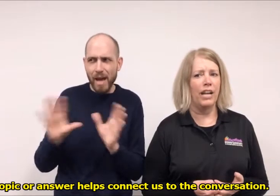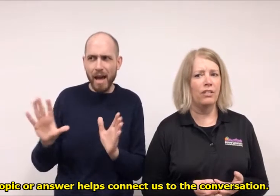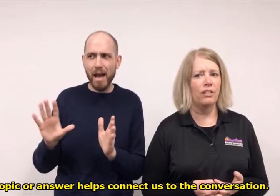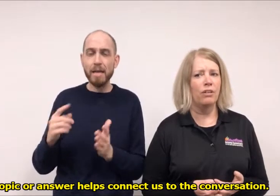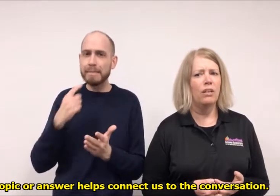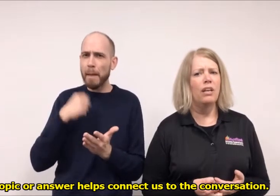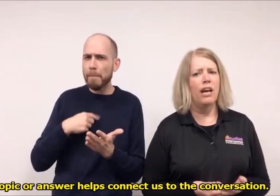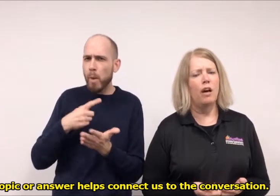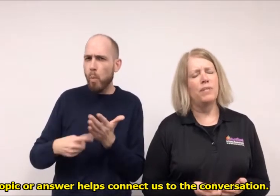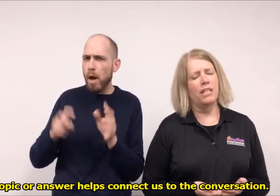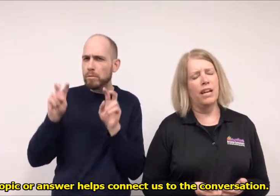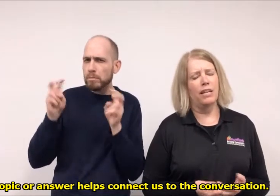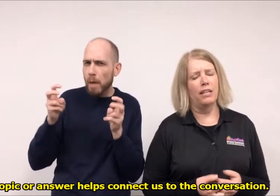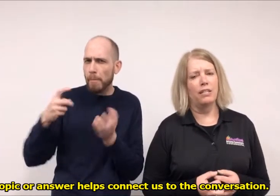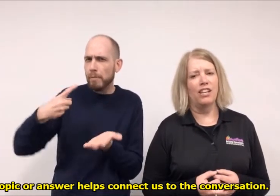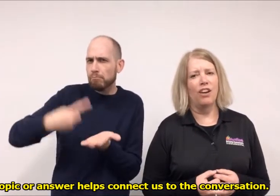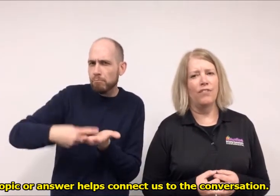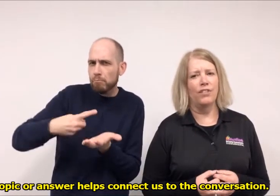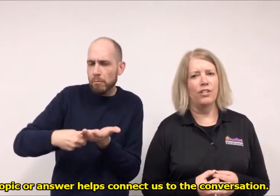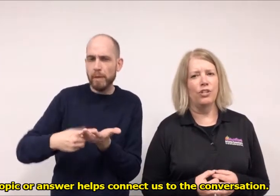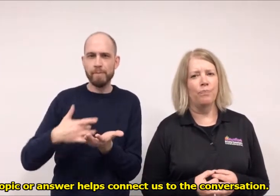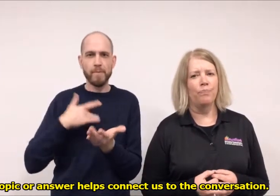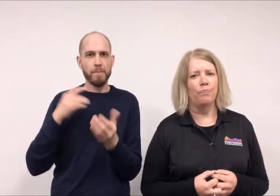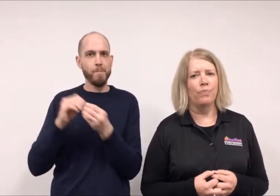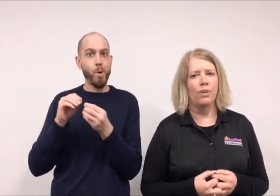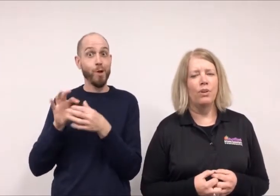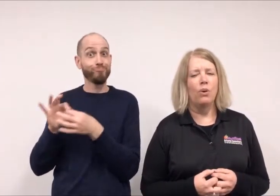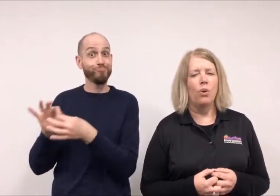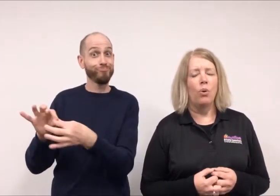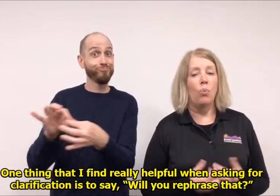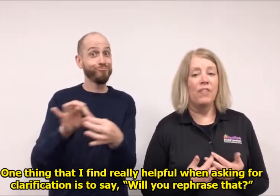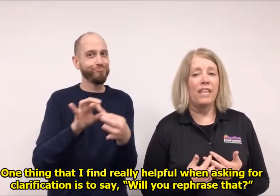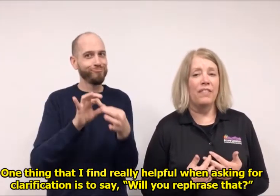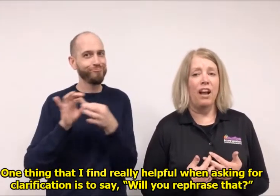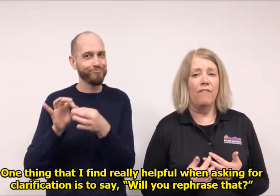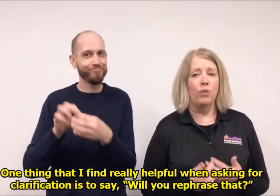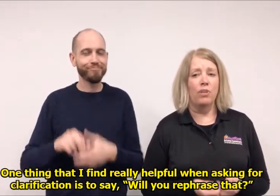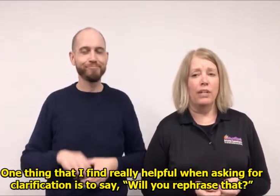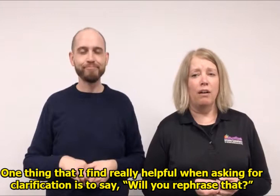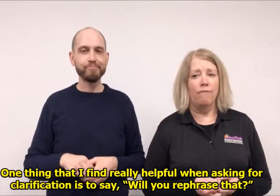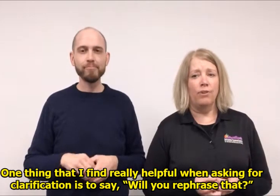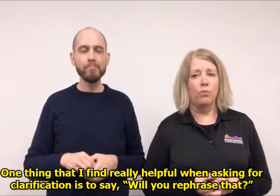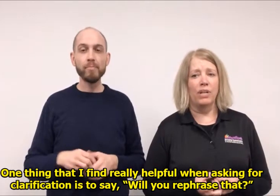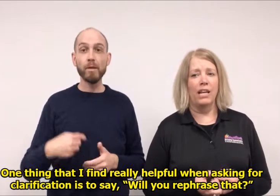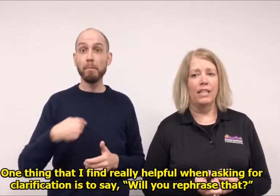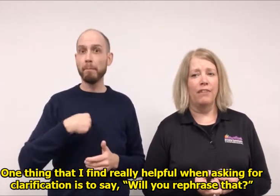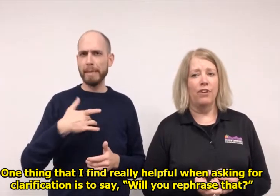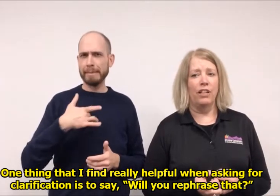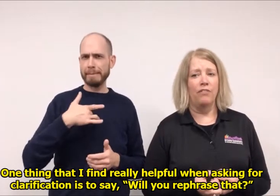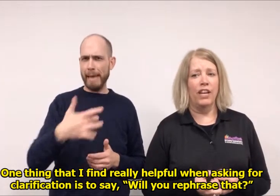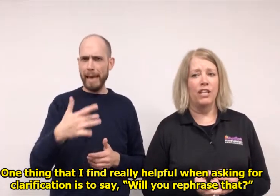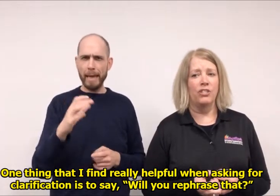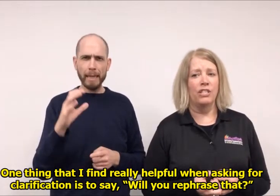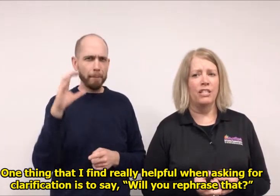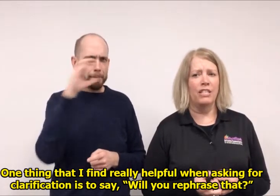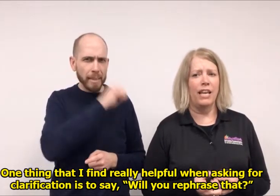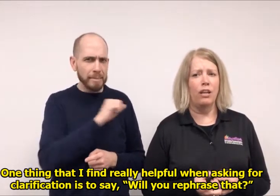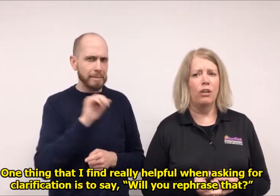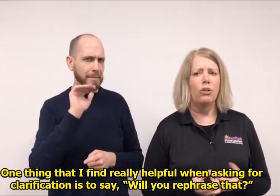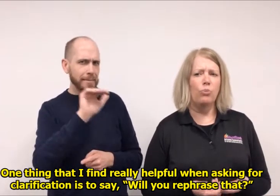answer helps connect us to the conversation. One thing that I find really helpful when asking for clarification is to say, will